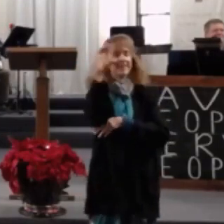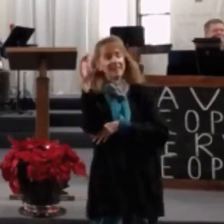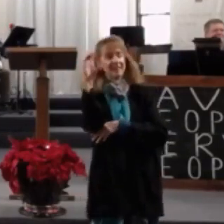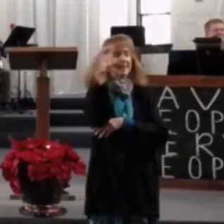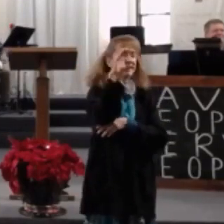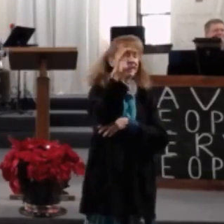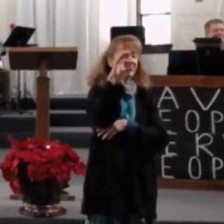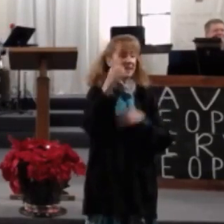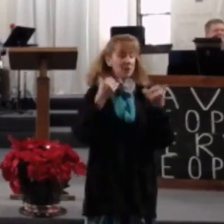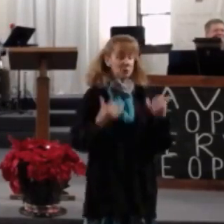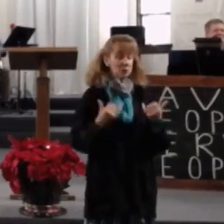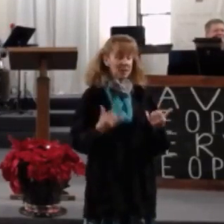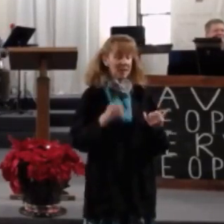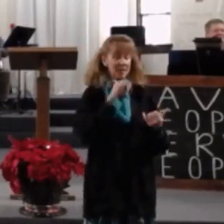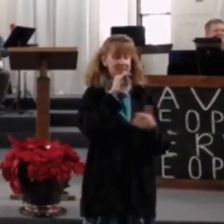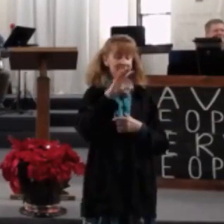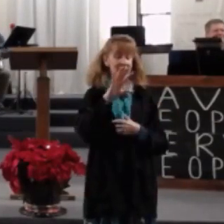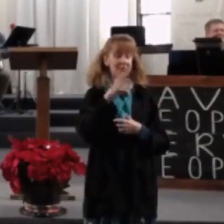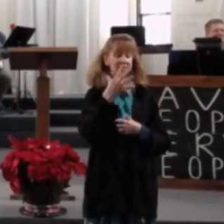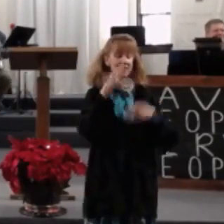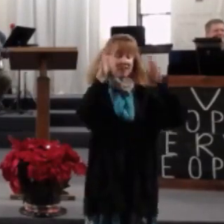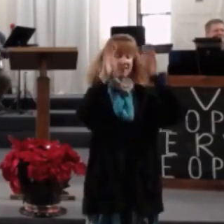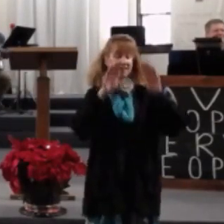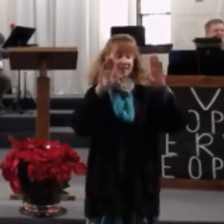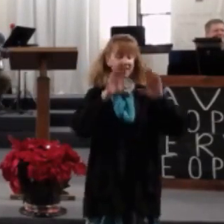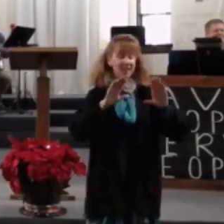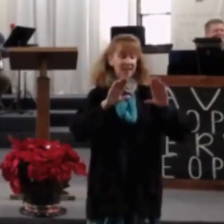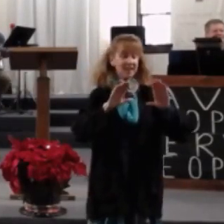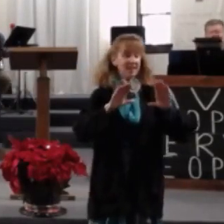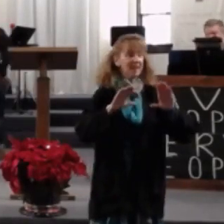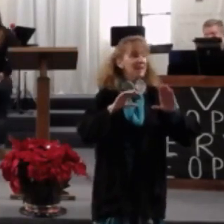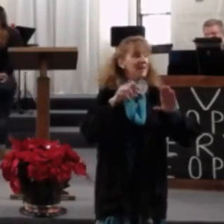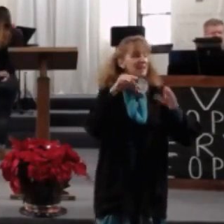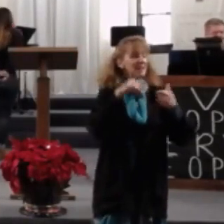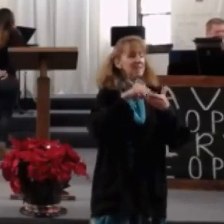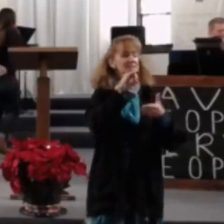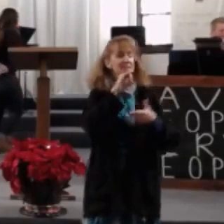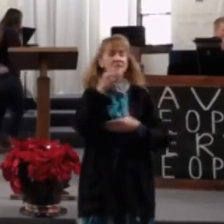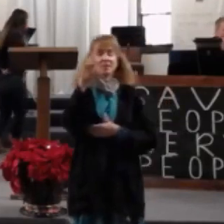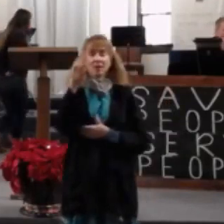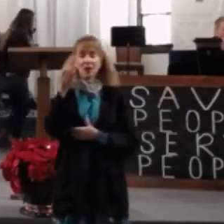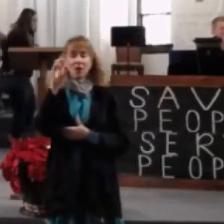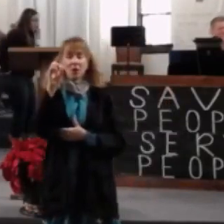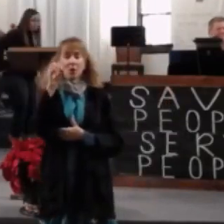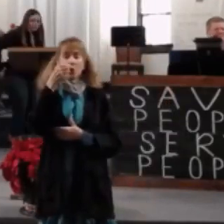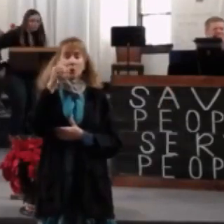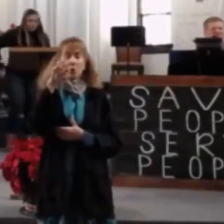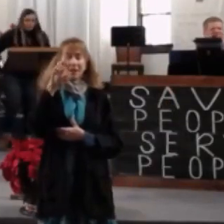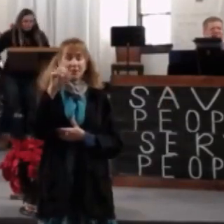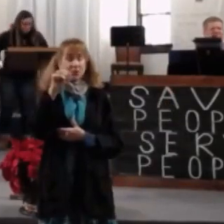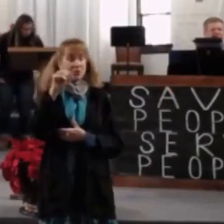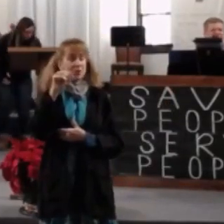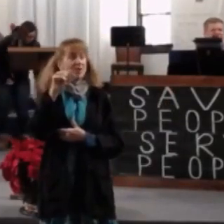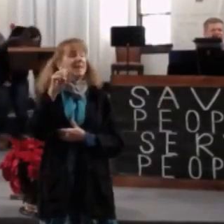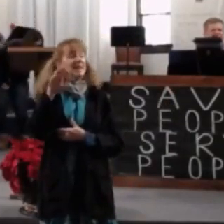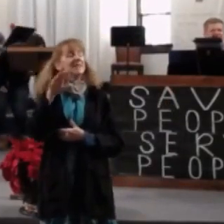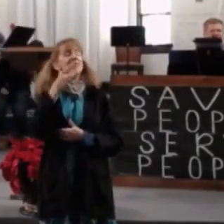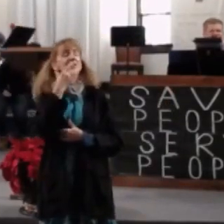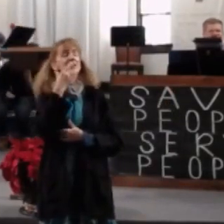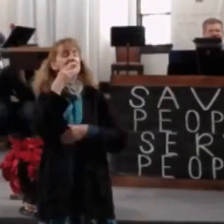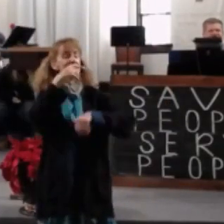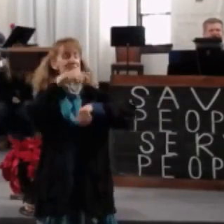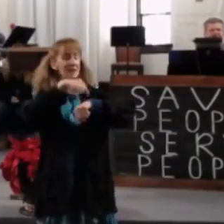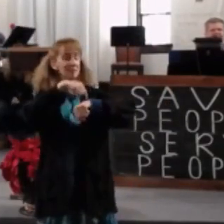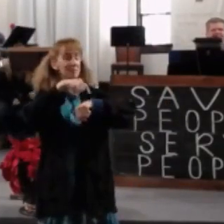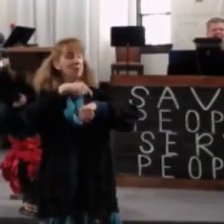Good morning. This is the fifth Sunday. Everybody knows this is Roger's favorite time of year, the fifth Sunday, where now I get to be Roger